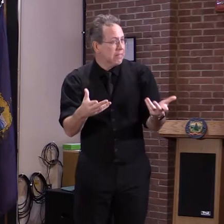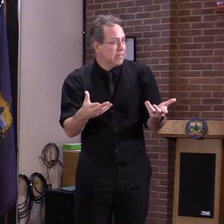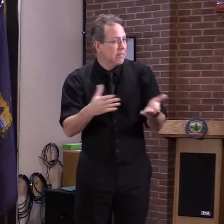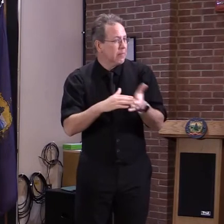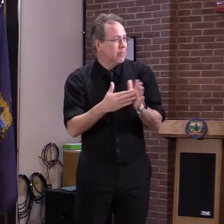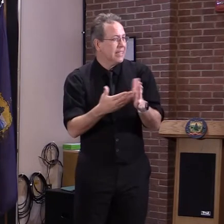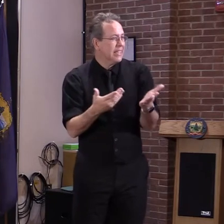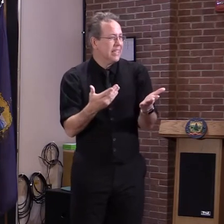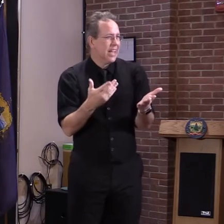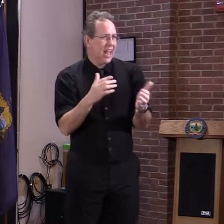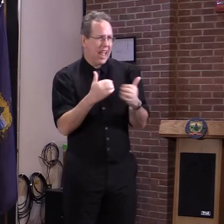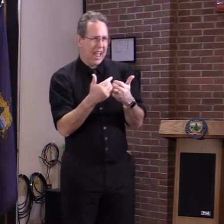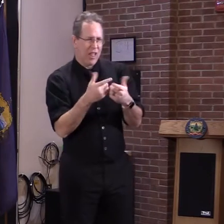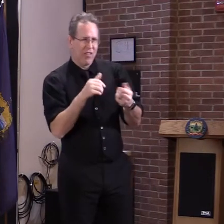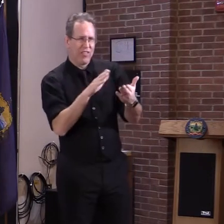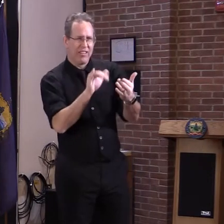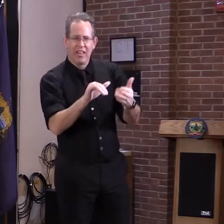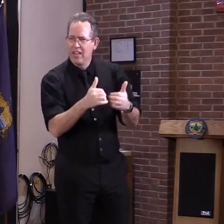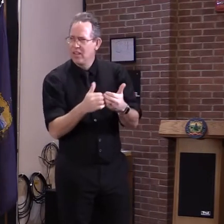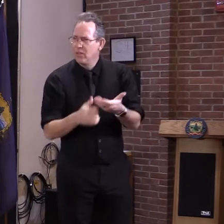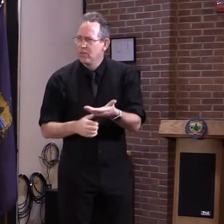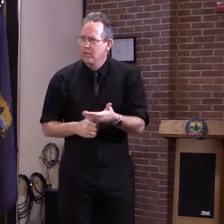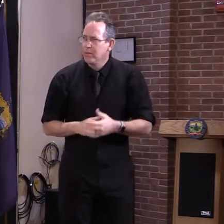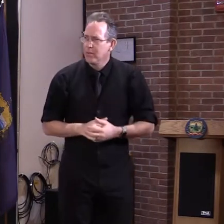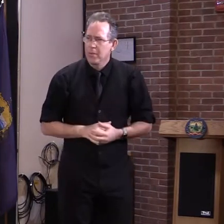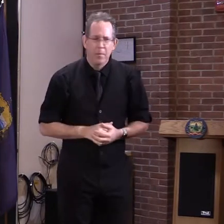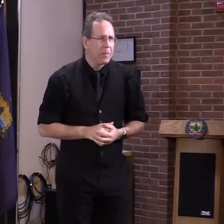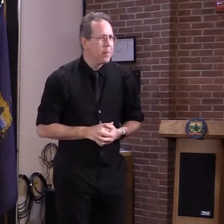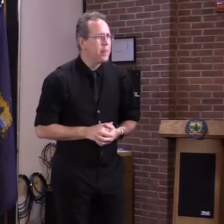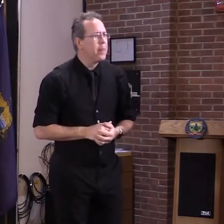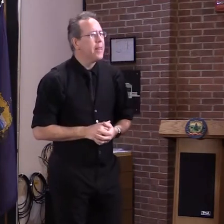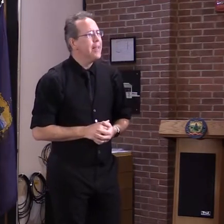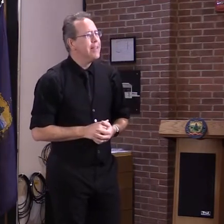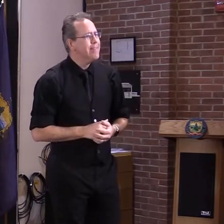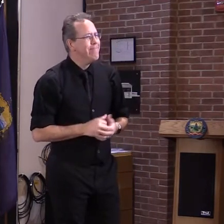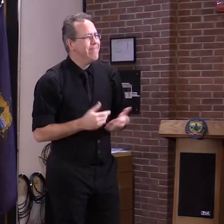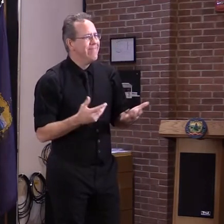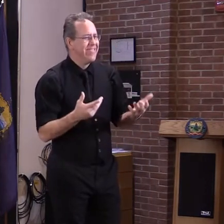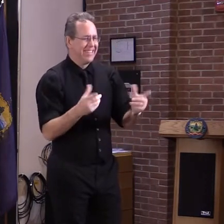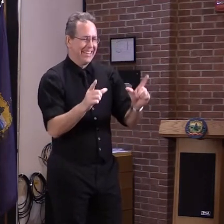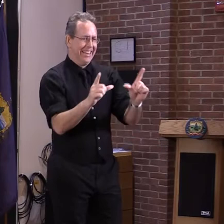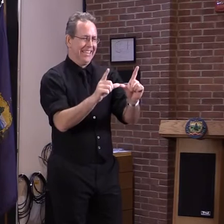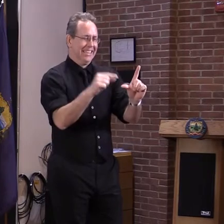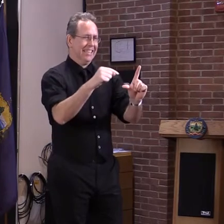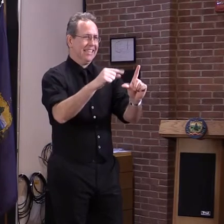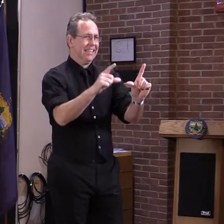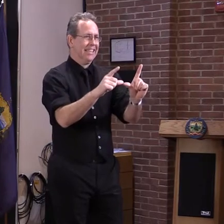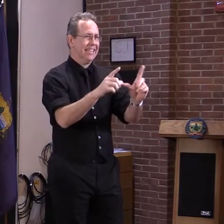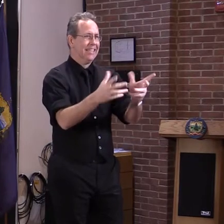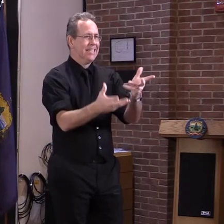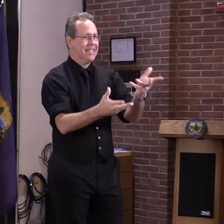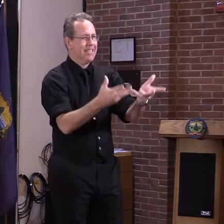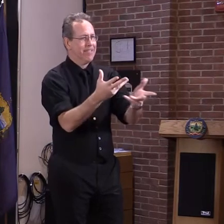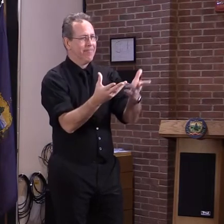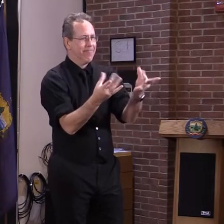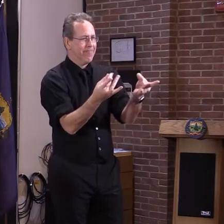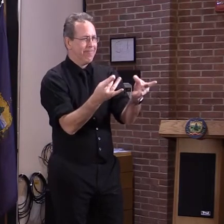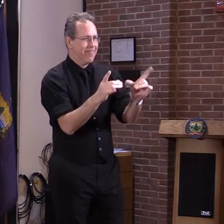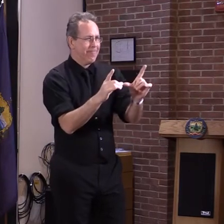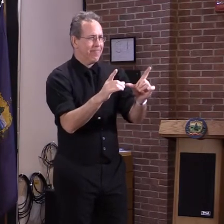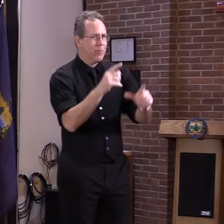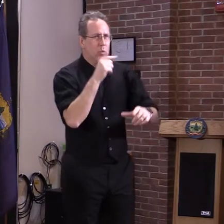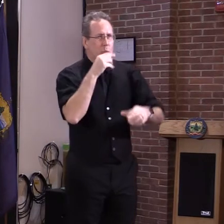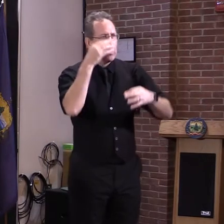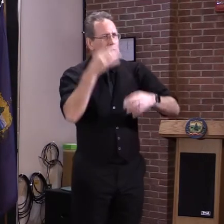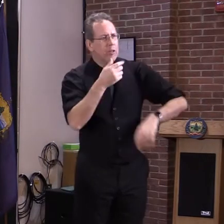would be done, again, without getting into some sort of licensing aspect and who's going to determine